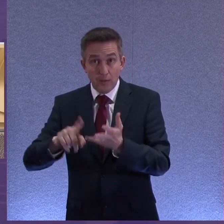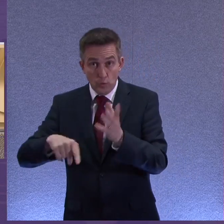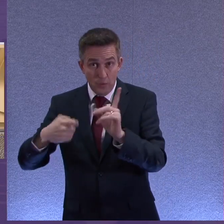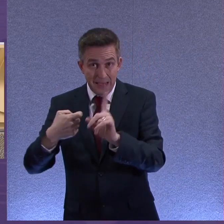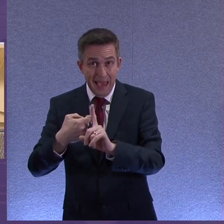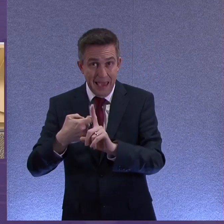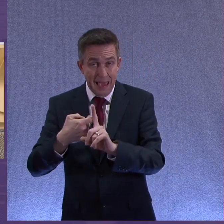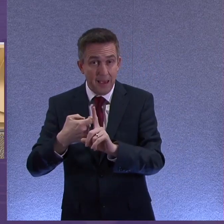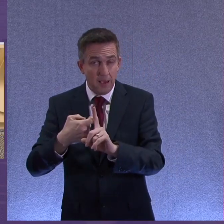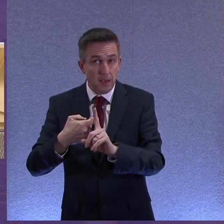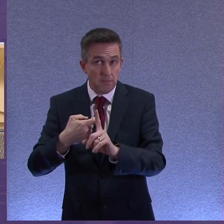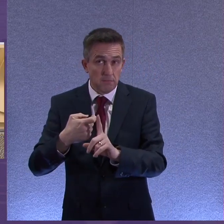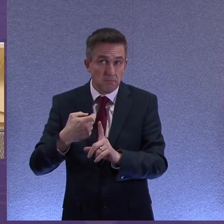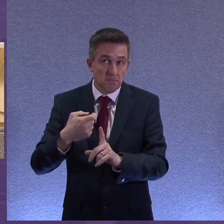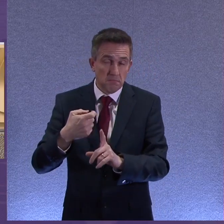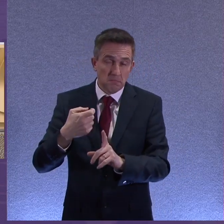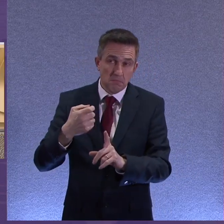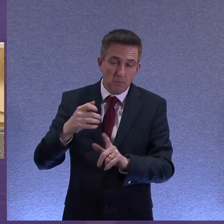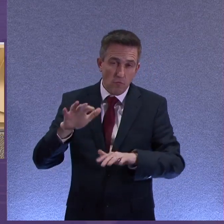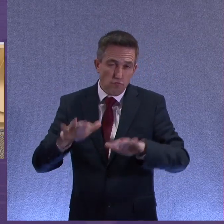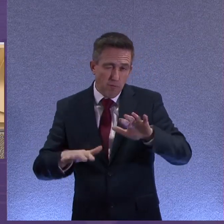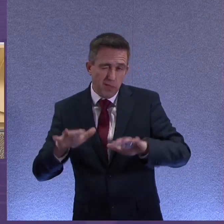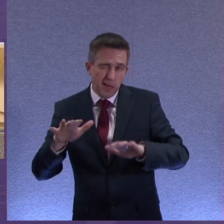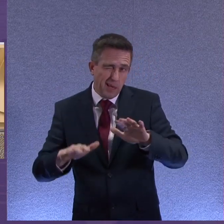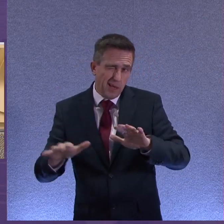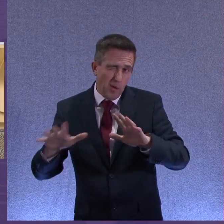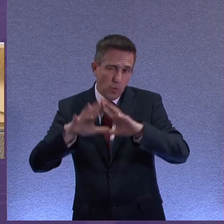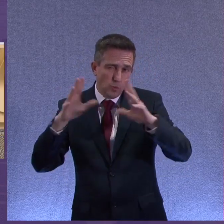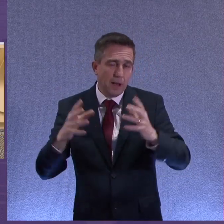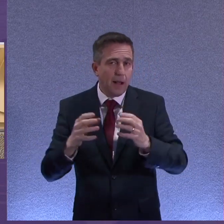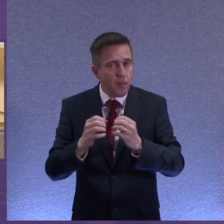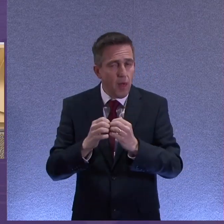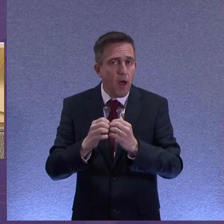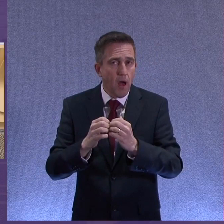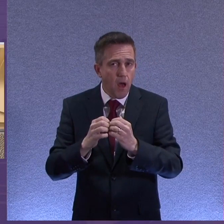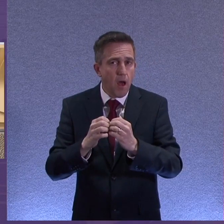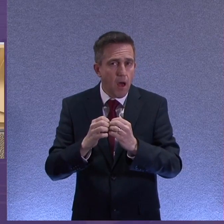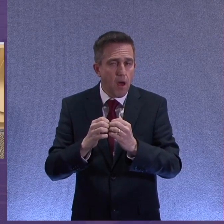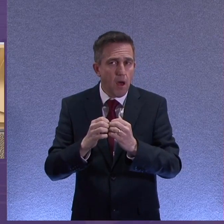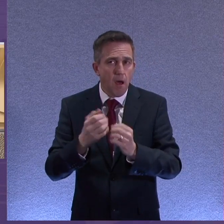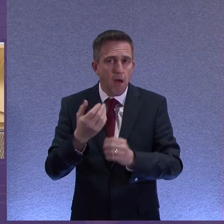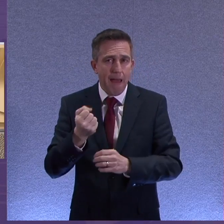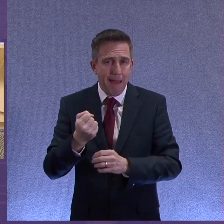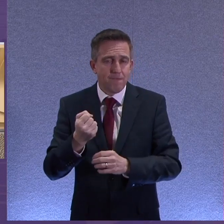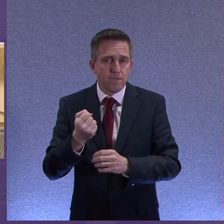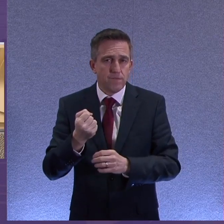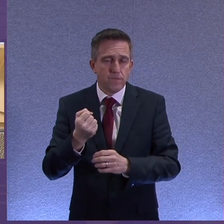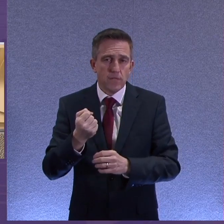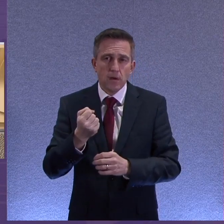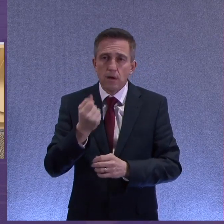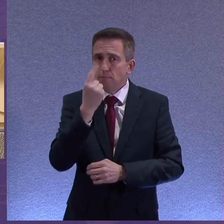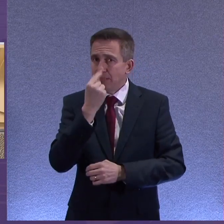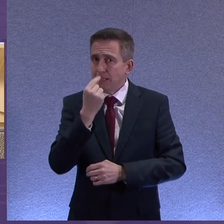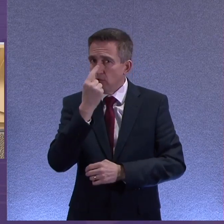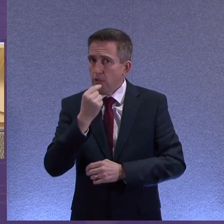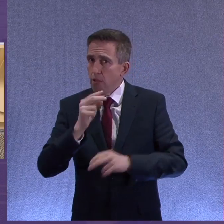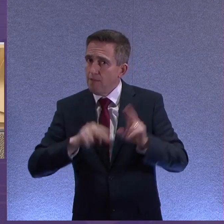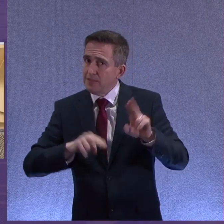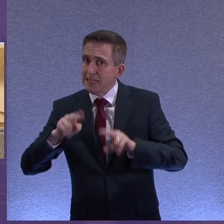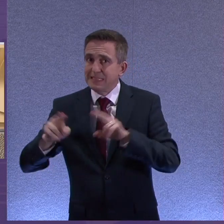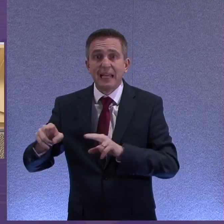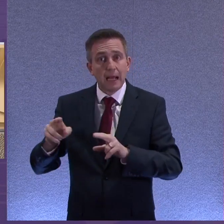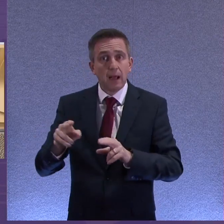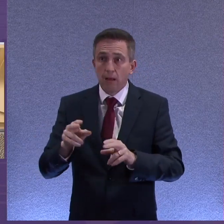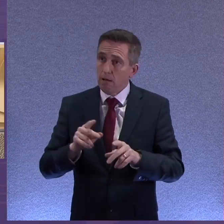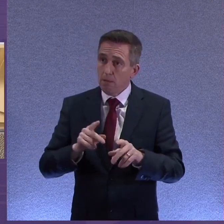told, per head of population proportionately, the greatest testing capacity of perhaps any country